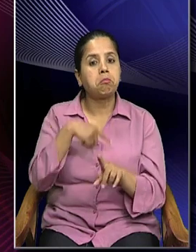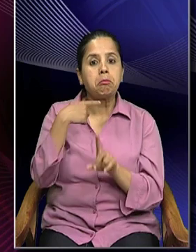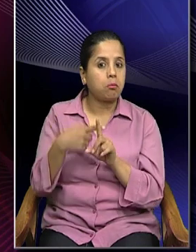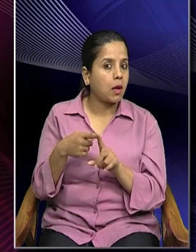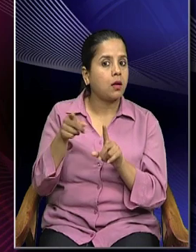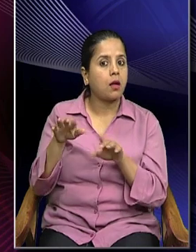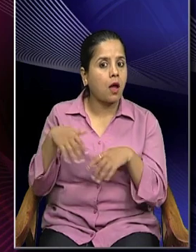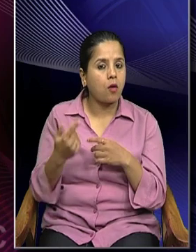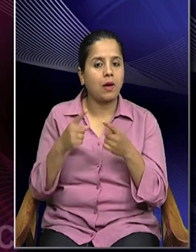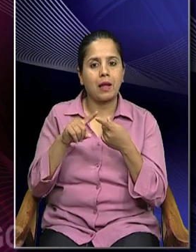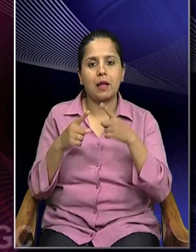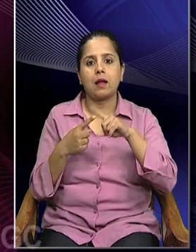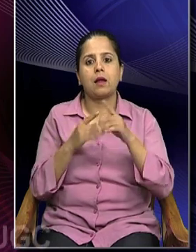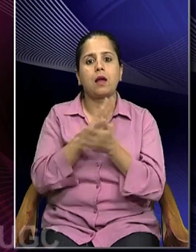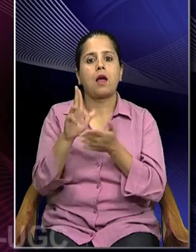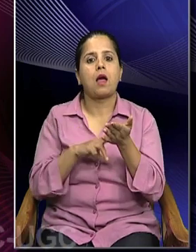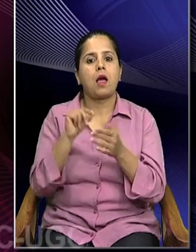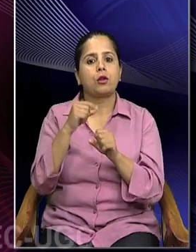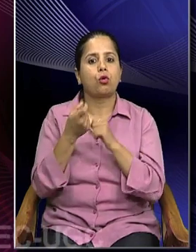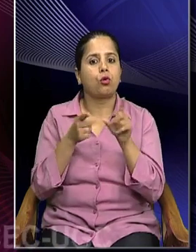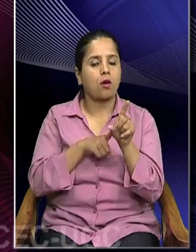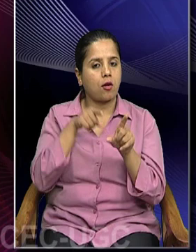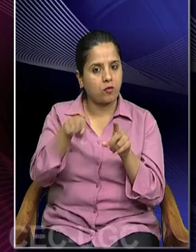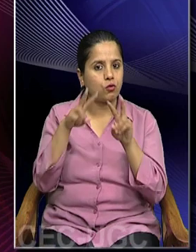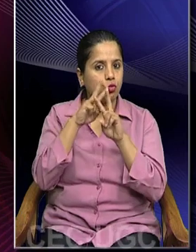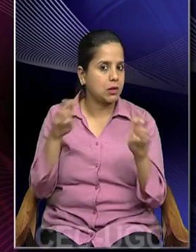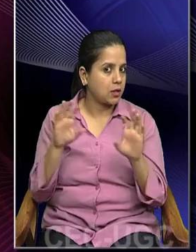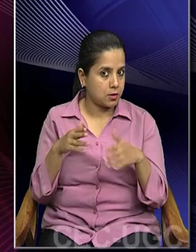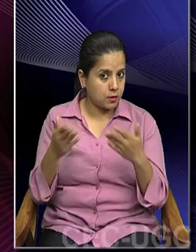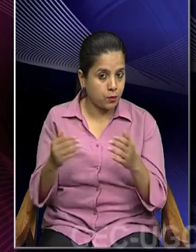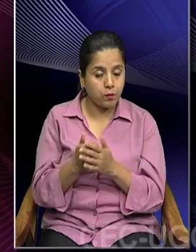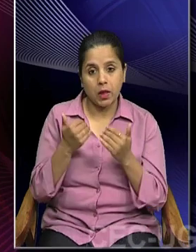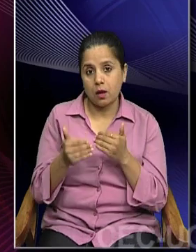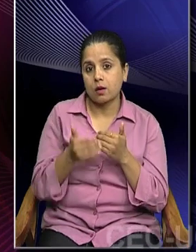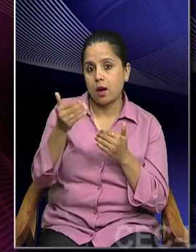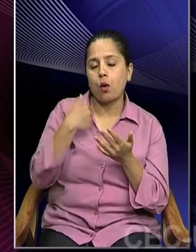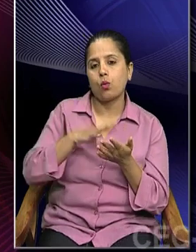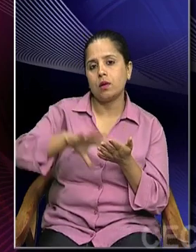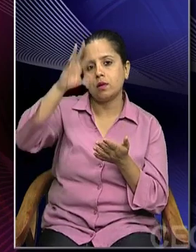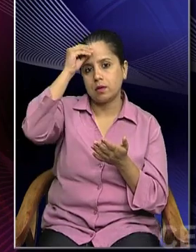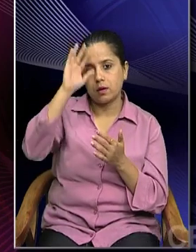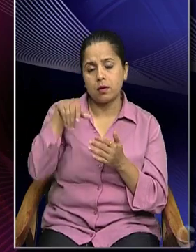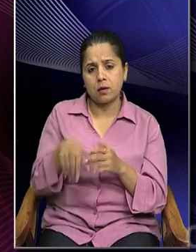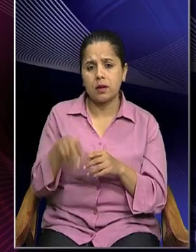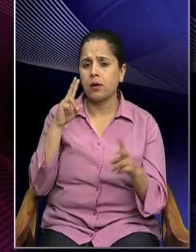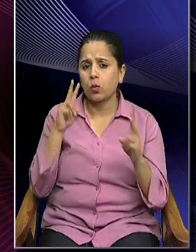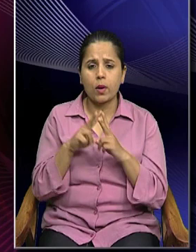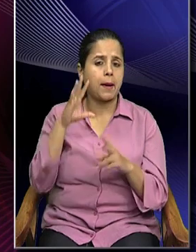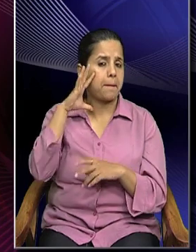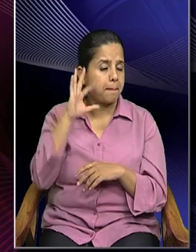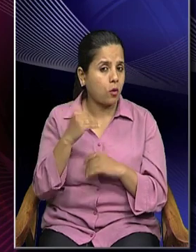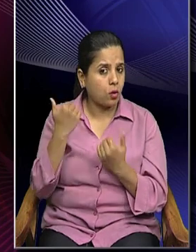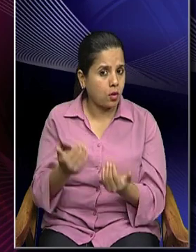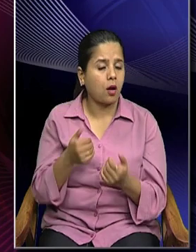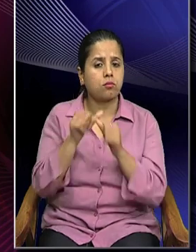their ethnographic research is concerned. Now we are going to learn a very important